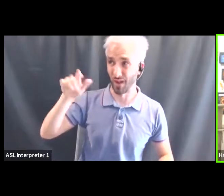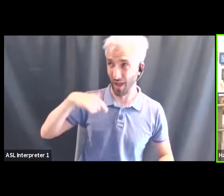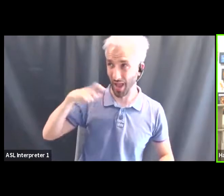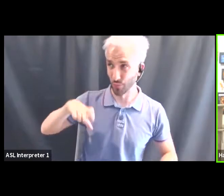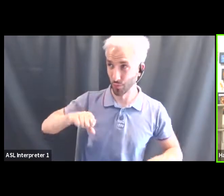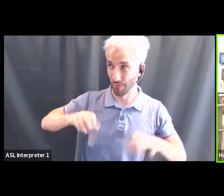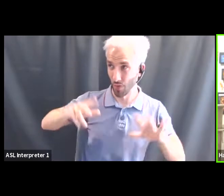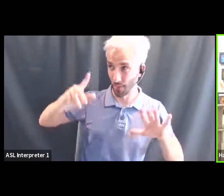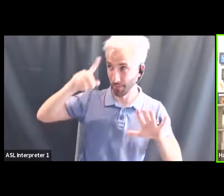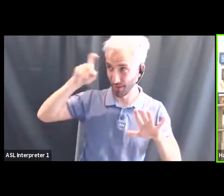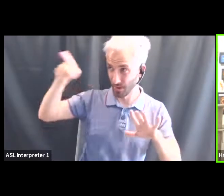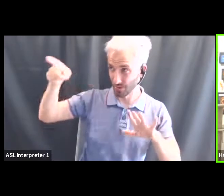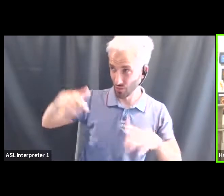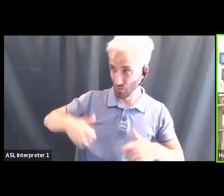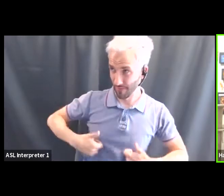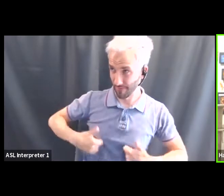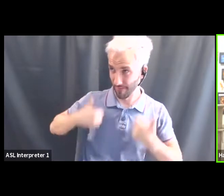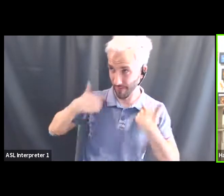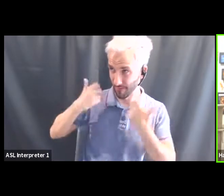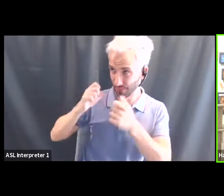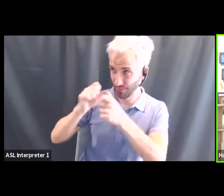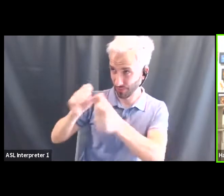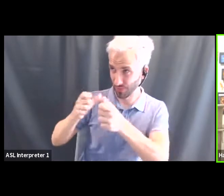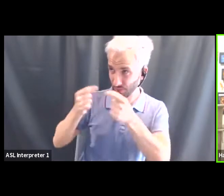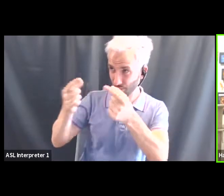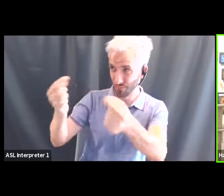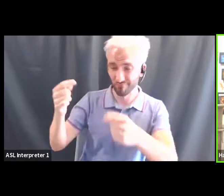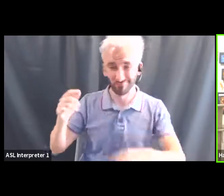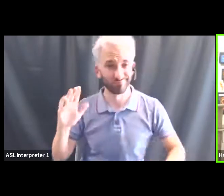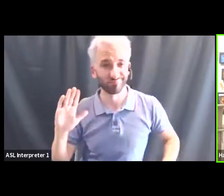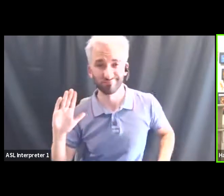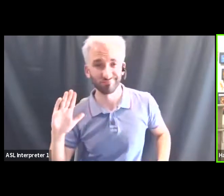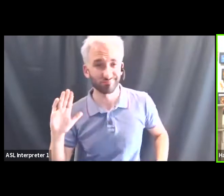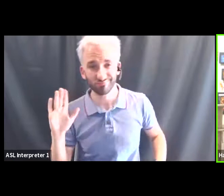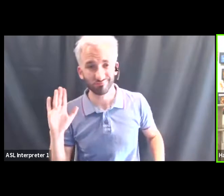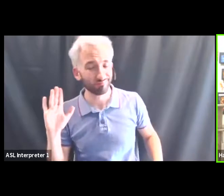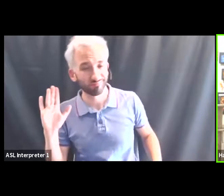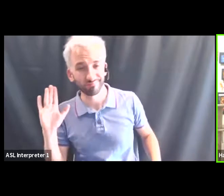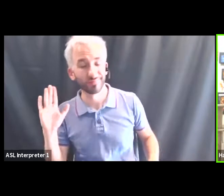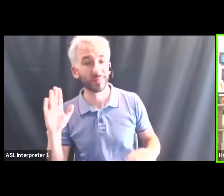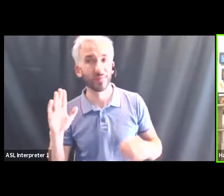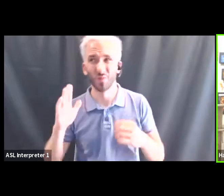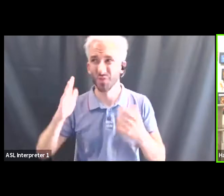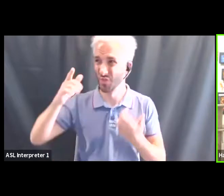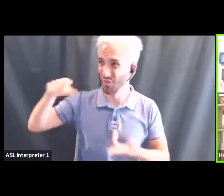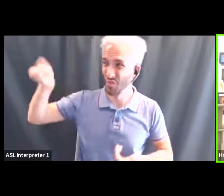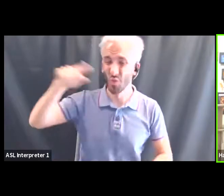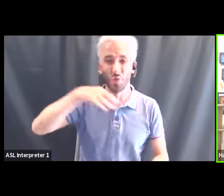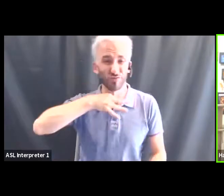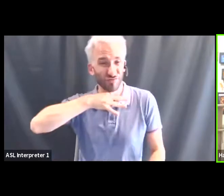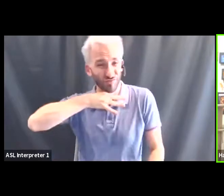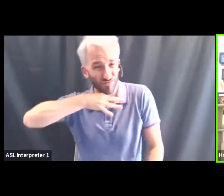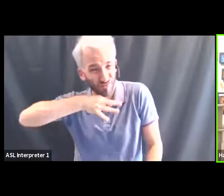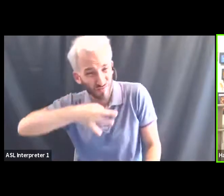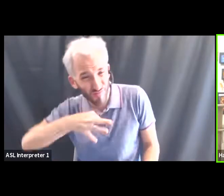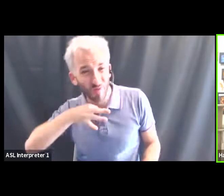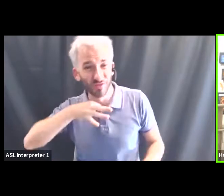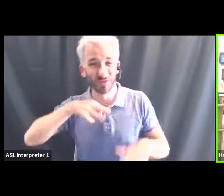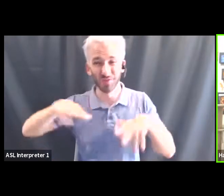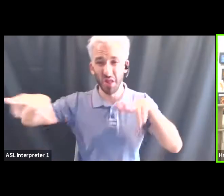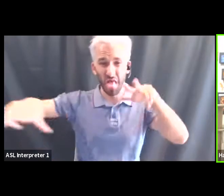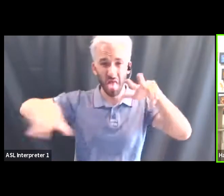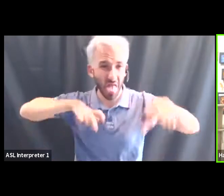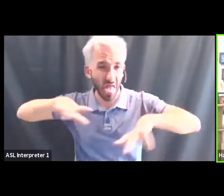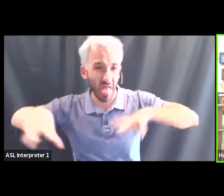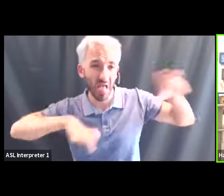How can we allow our beautiful planet and our lives to be ruined by a group of gross resource hoarding guys and